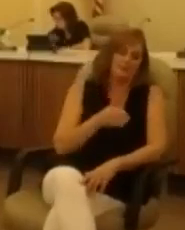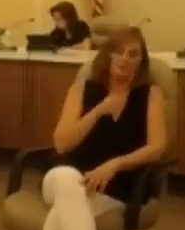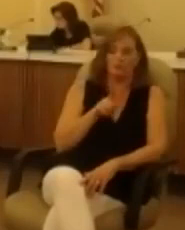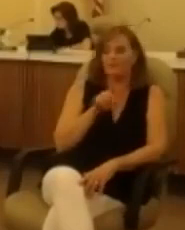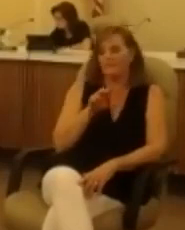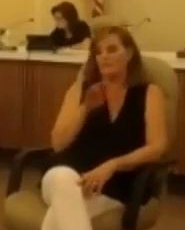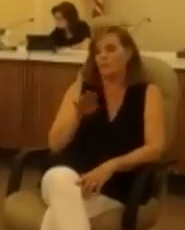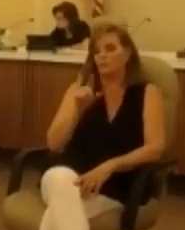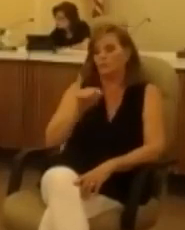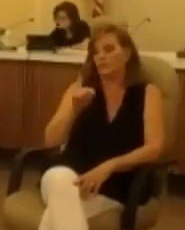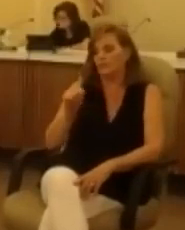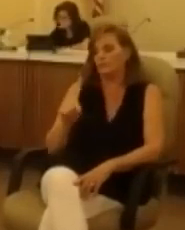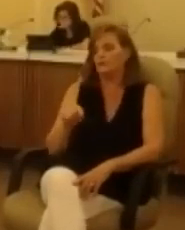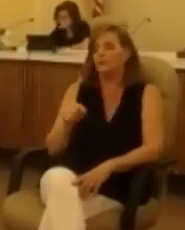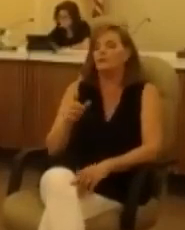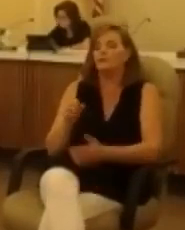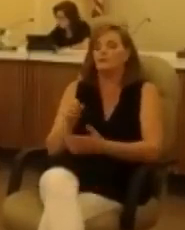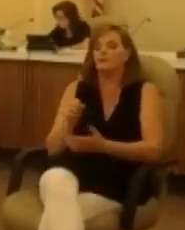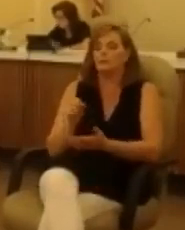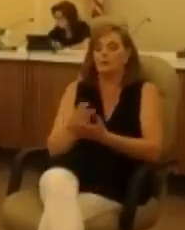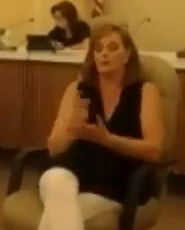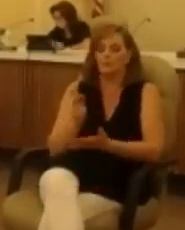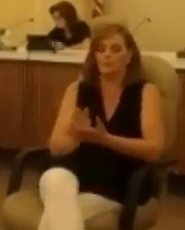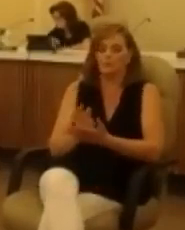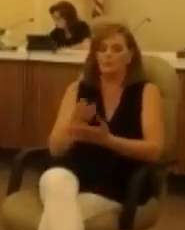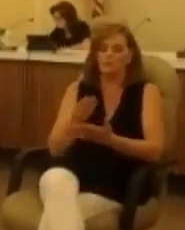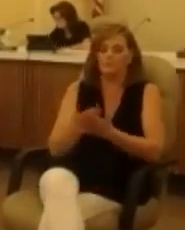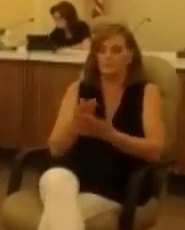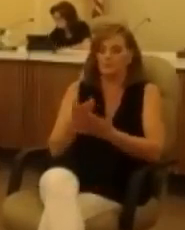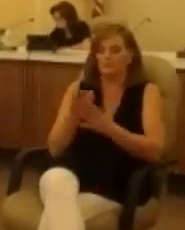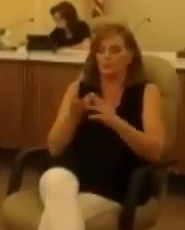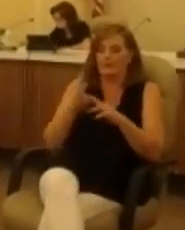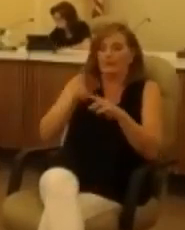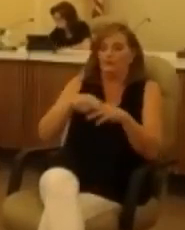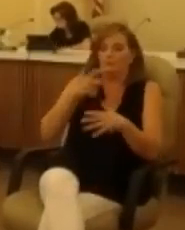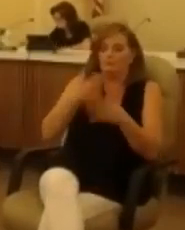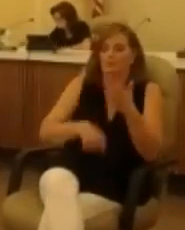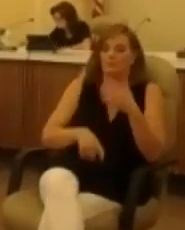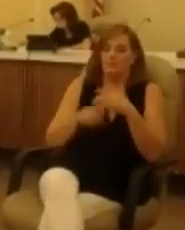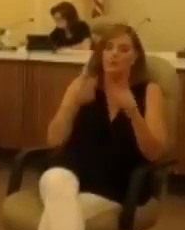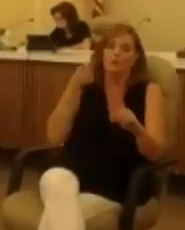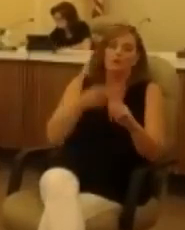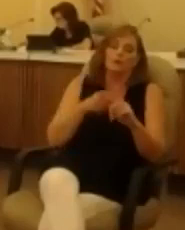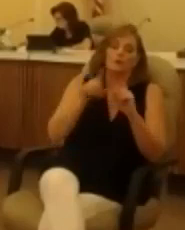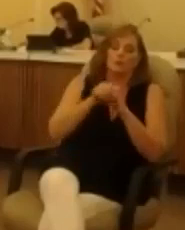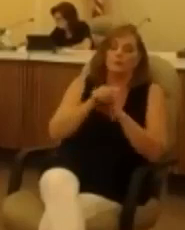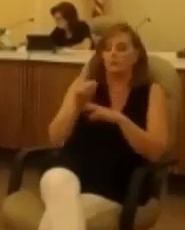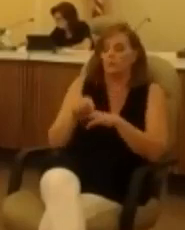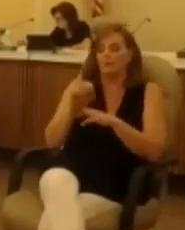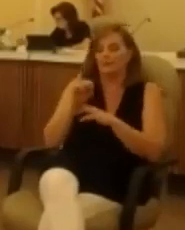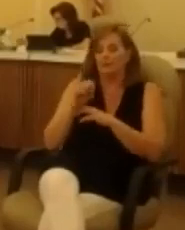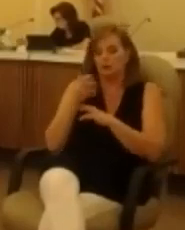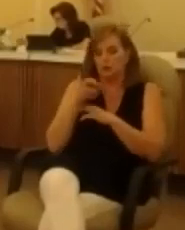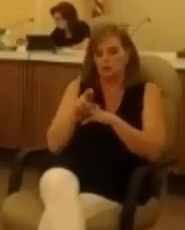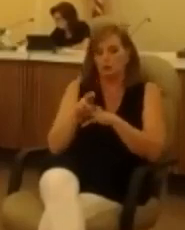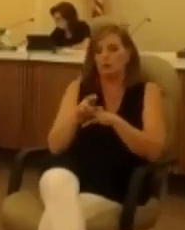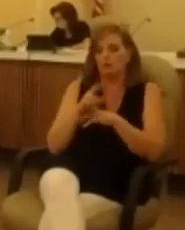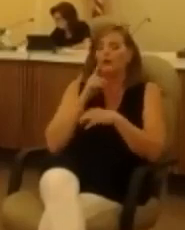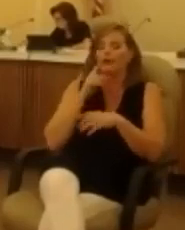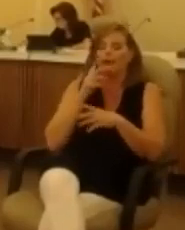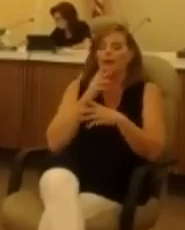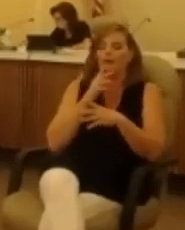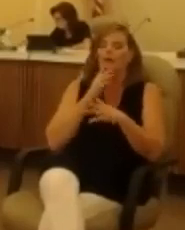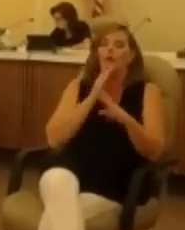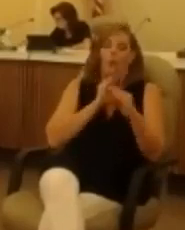15-174, 2020 to authorize funds for increased costs to the 2020 sanitary sewer and lateral repair project